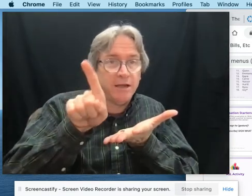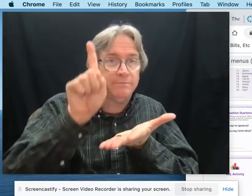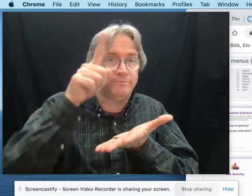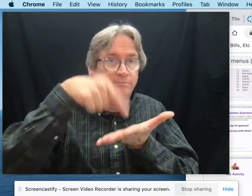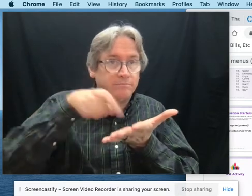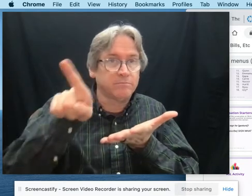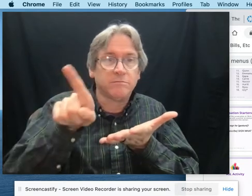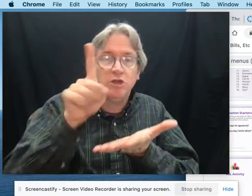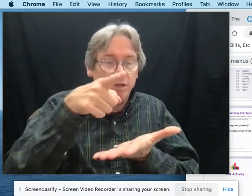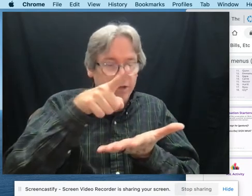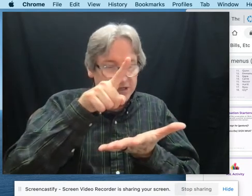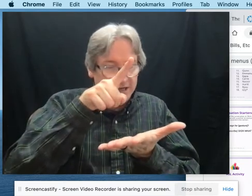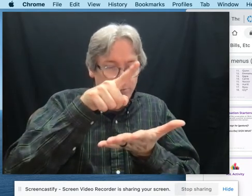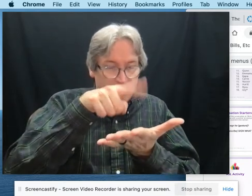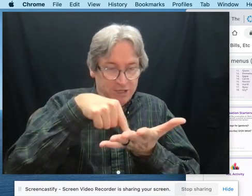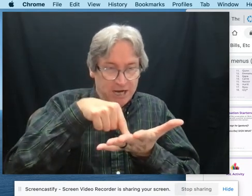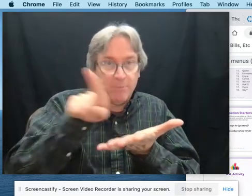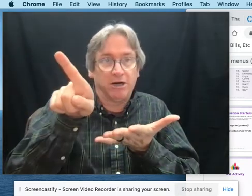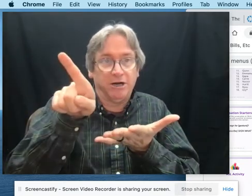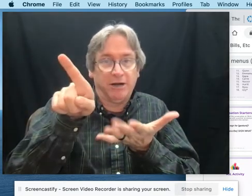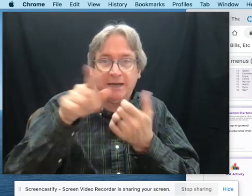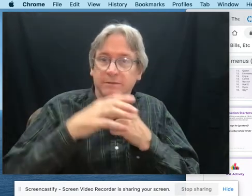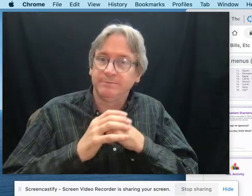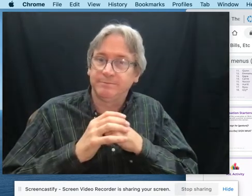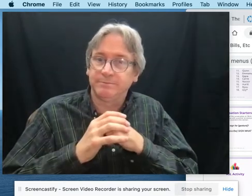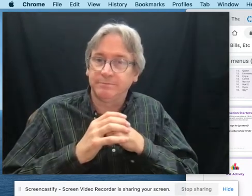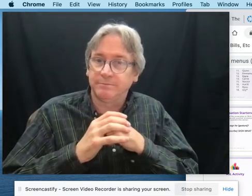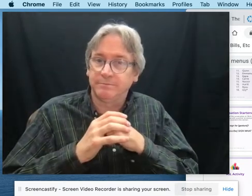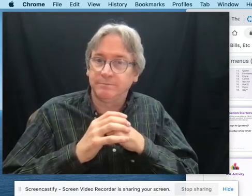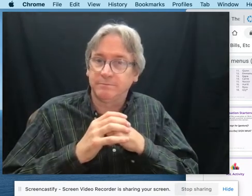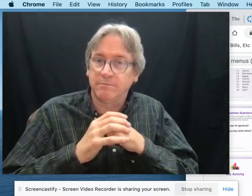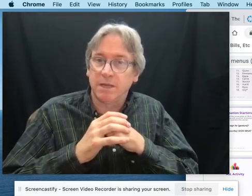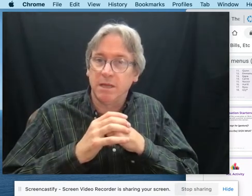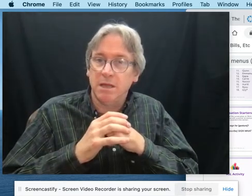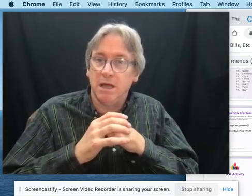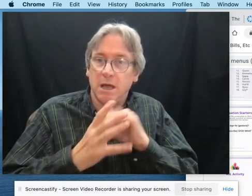Check. It's like you're putting a check mark on your hand.